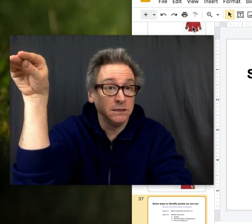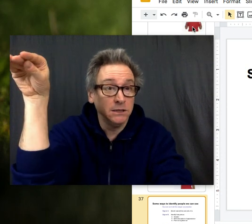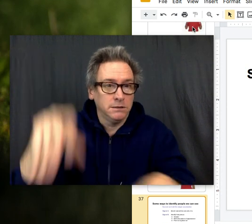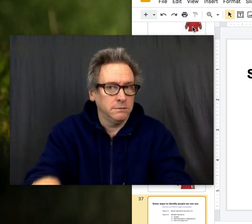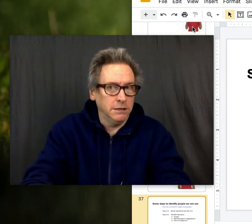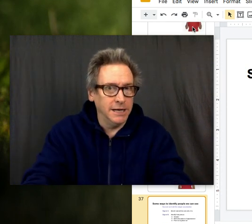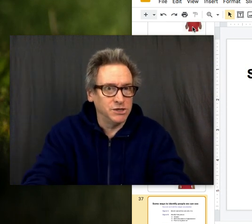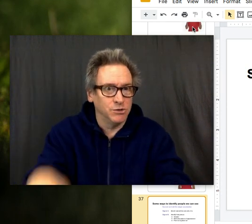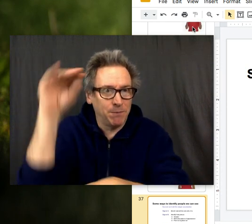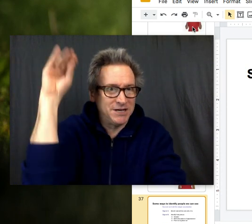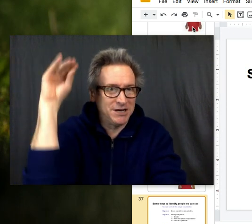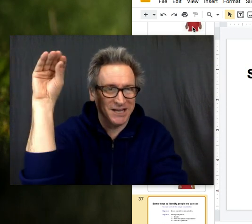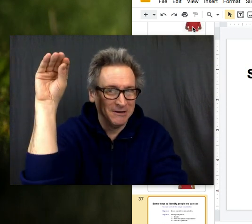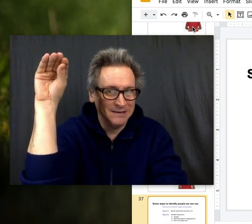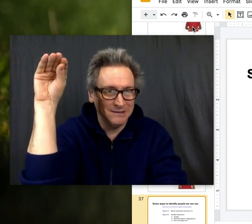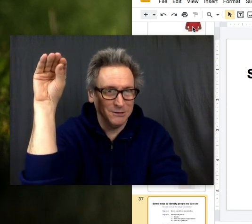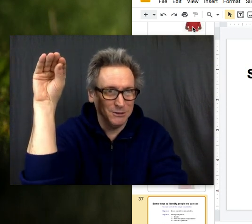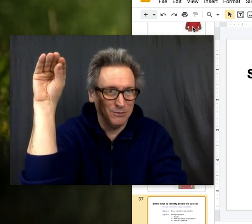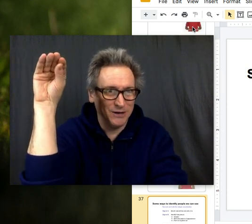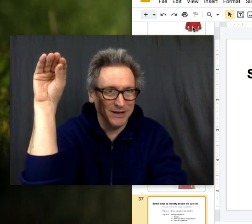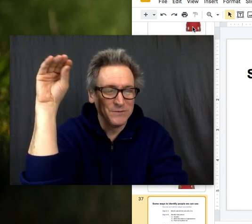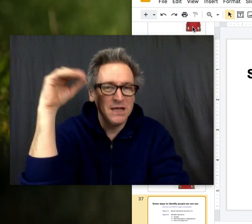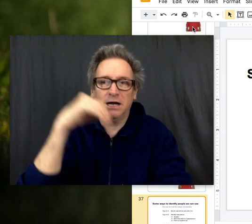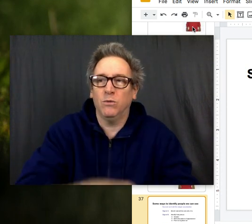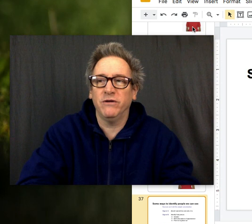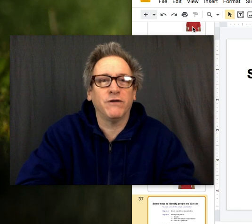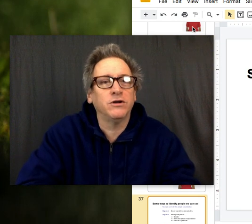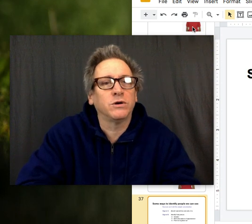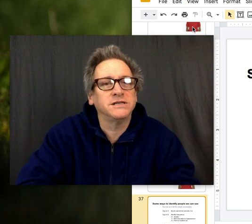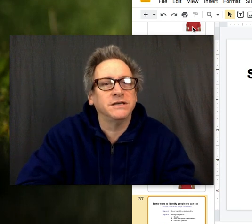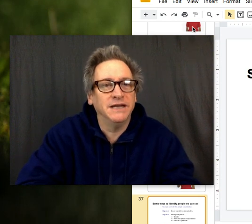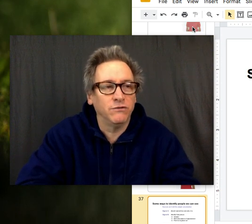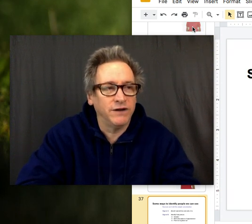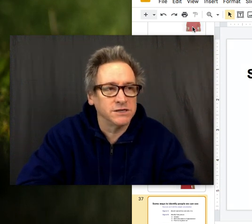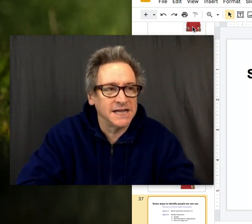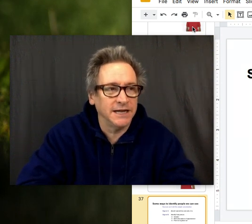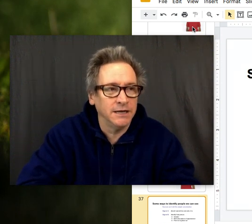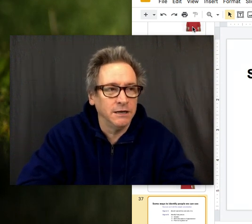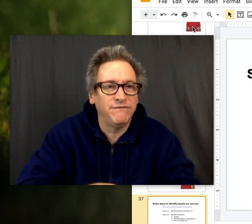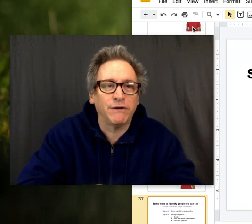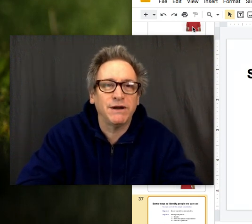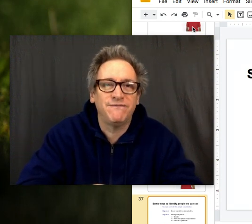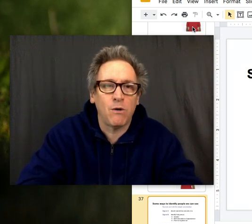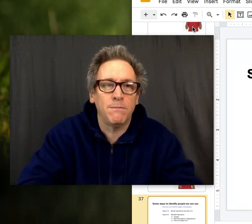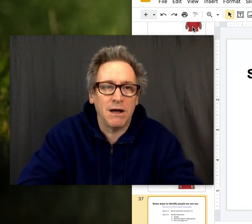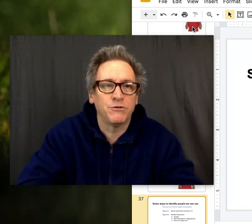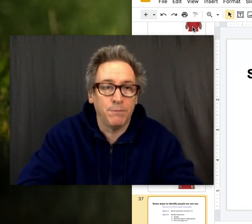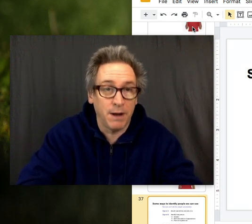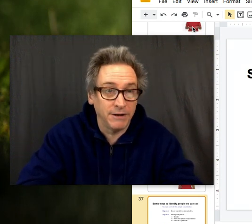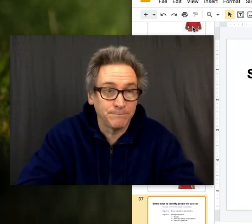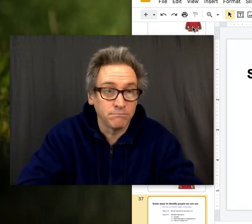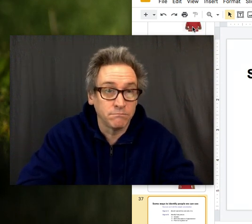it. And so the puppeteer's like, oh boy. One friend who works at medieval fairs has a very